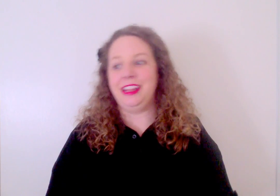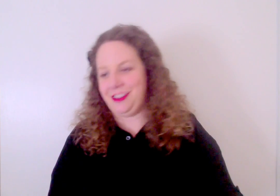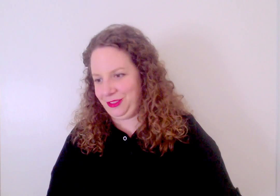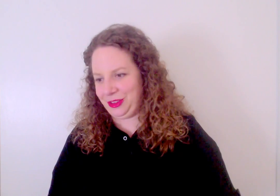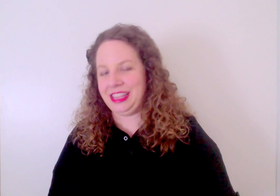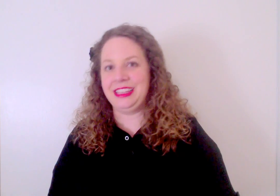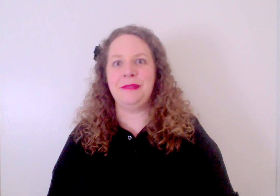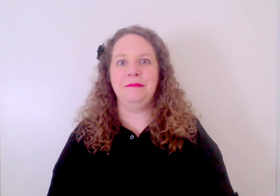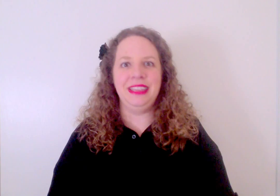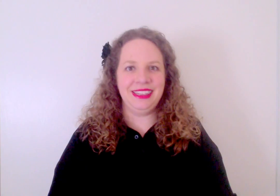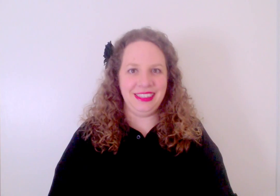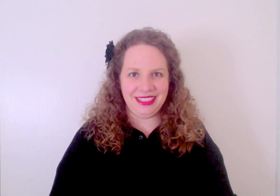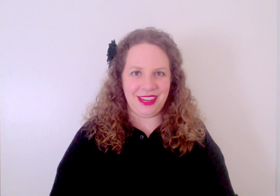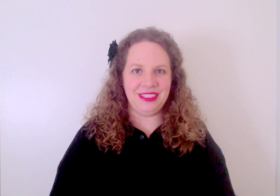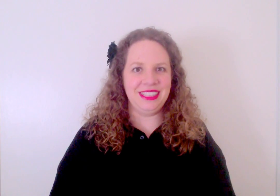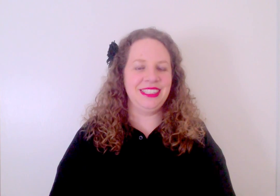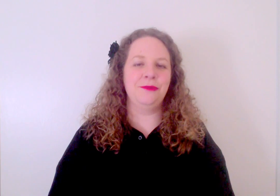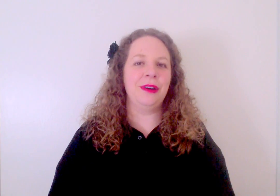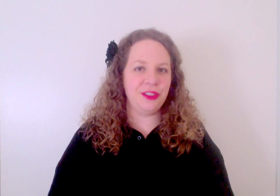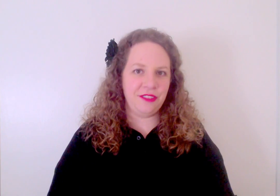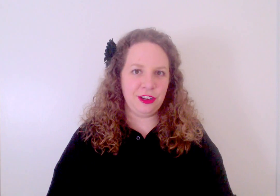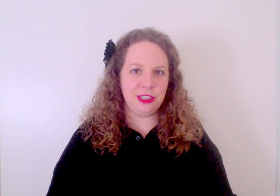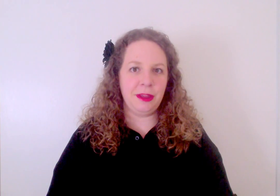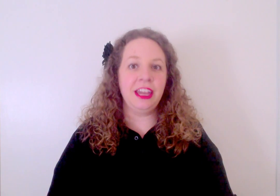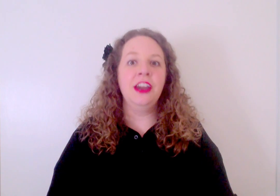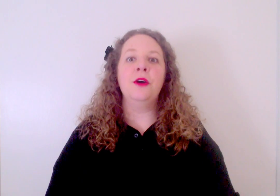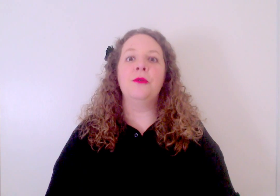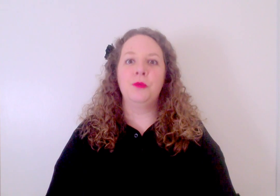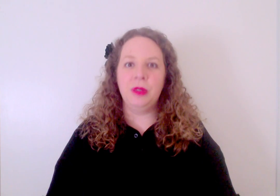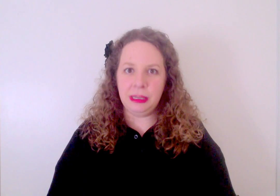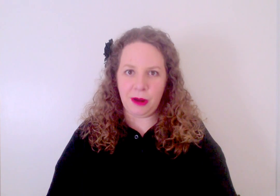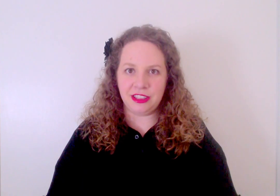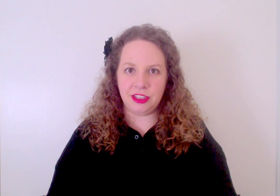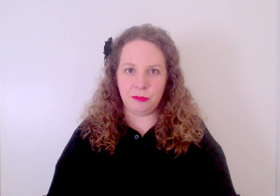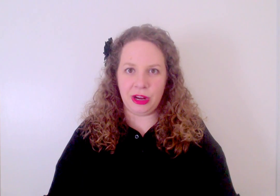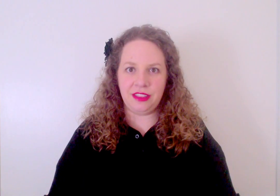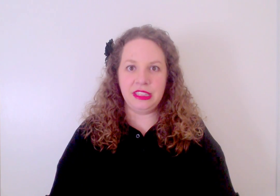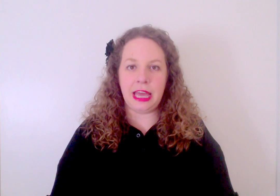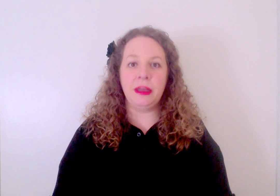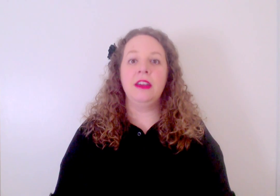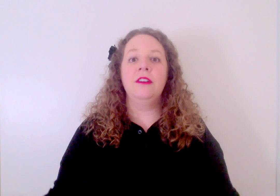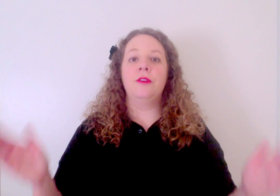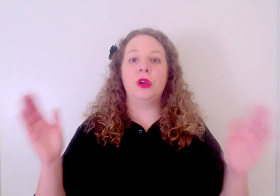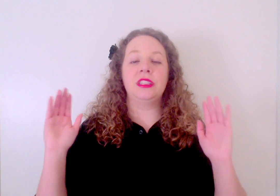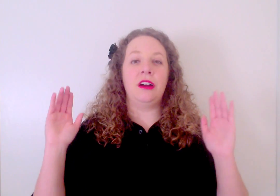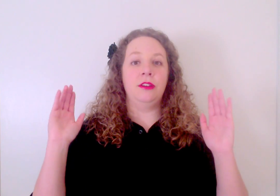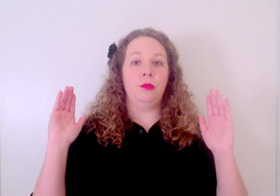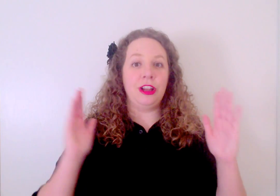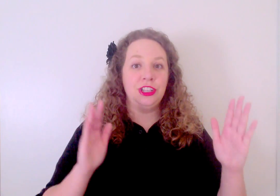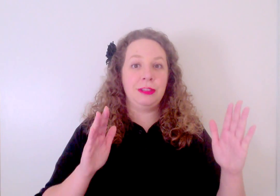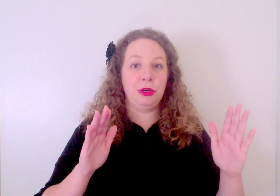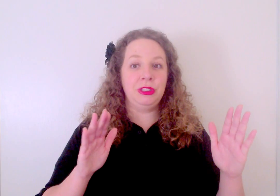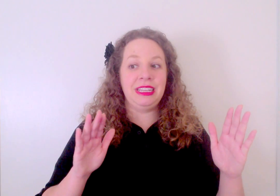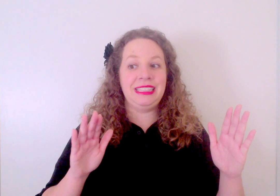of looking immediately down to see what they're fingerspelling, really practice on breaking this habit. Focus on watching the person and seeing